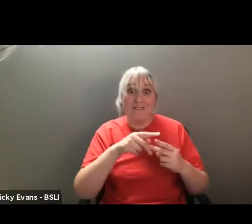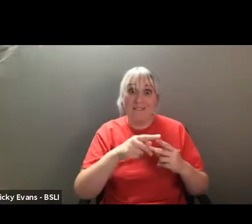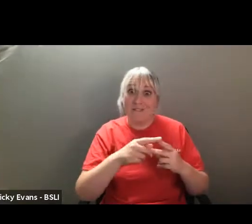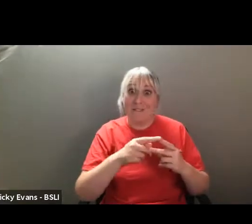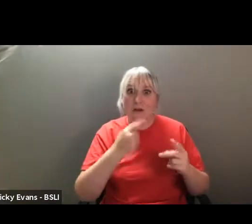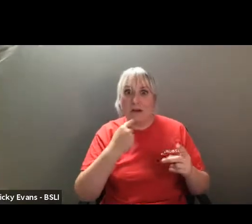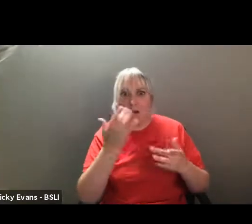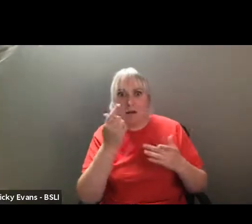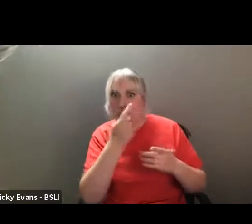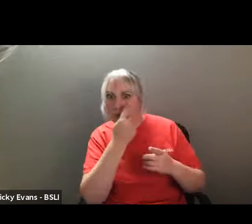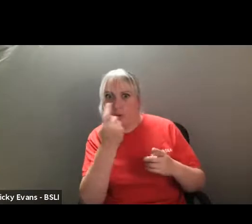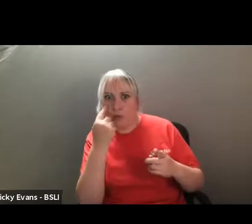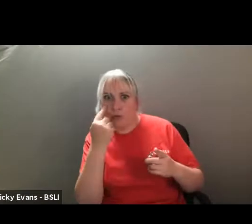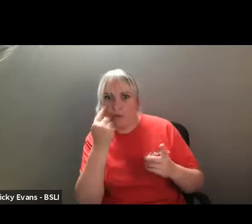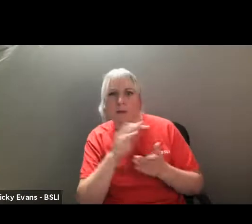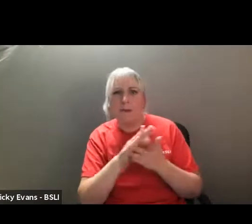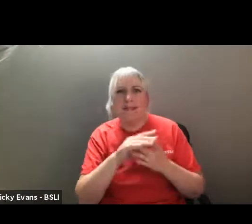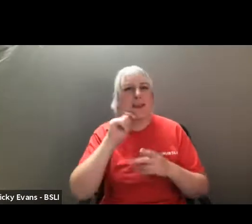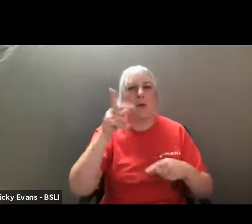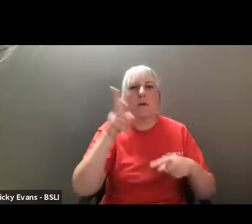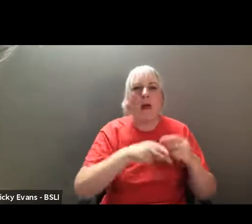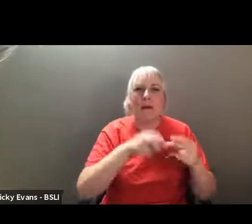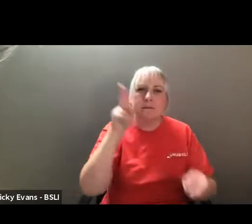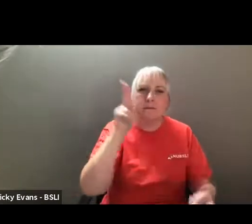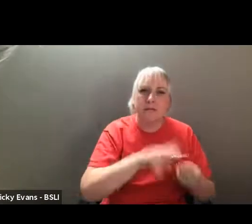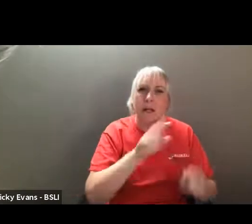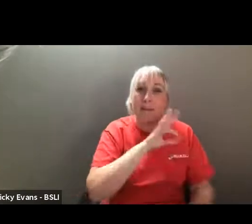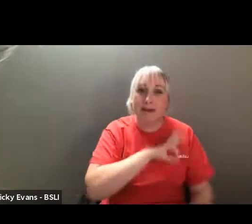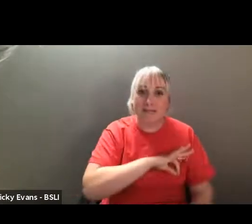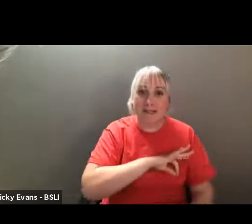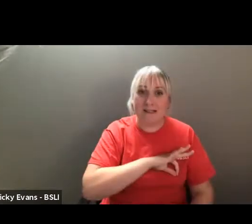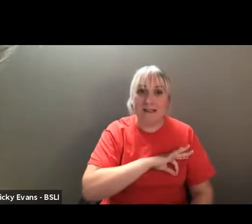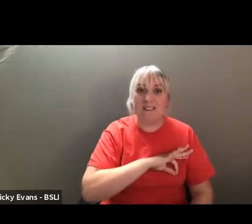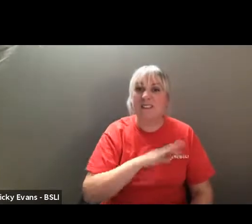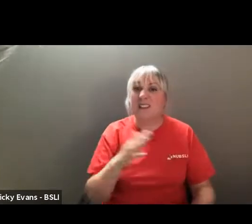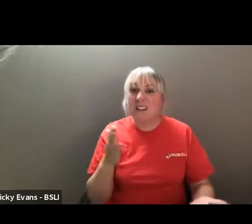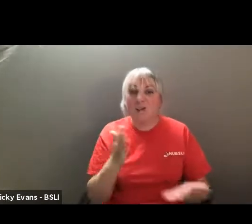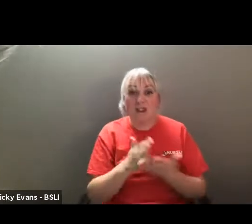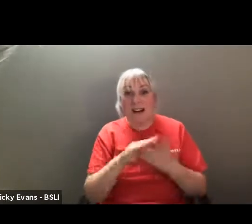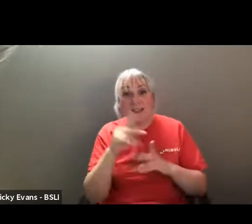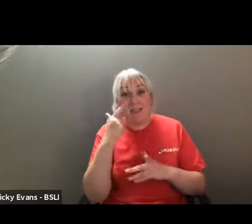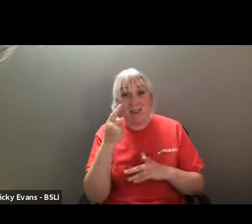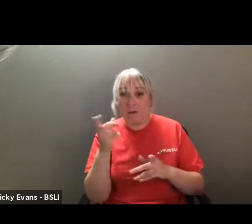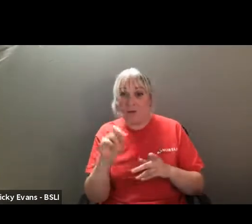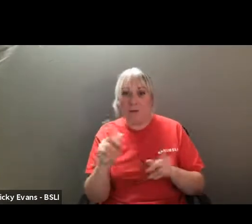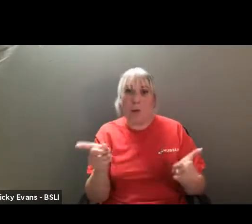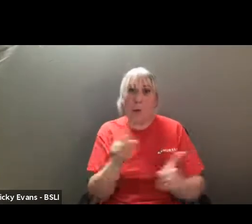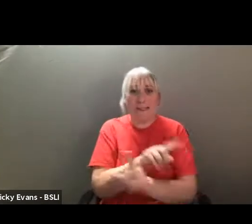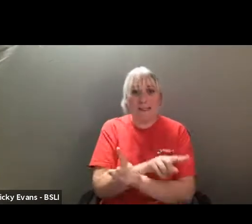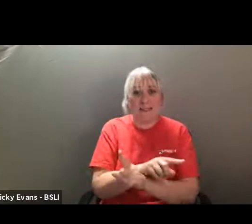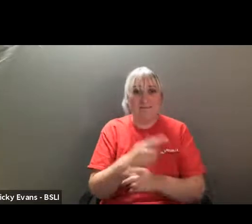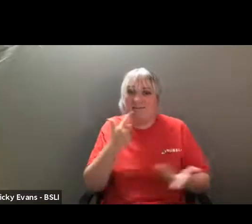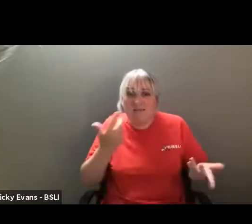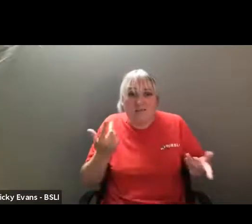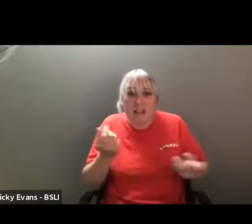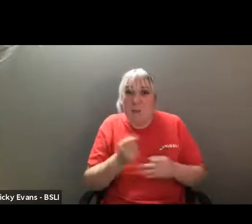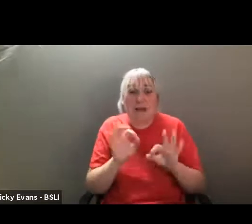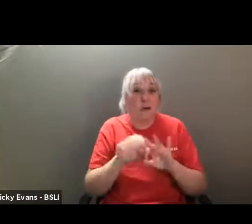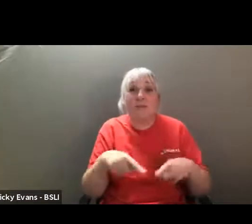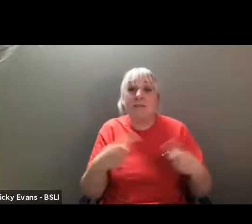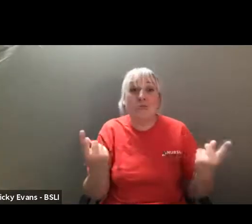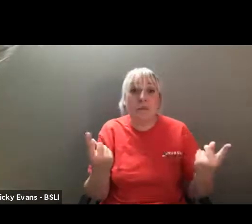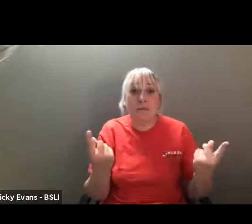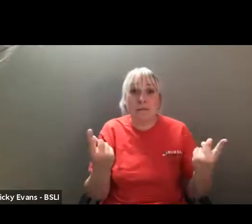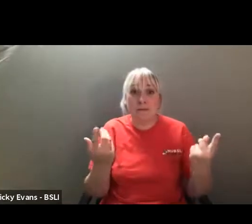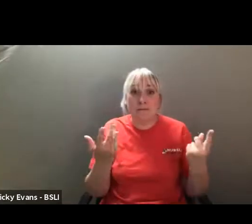order to get people into work. And what they found is it really didn't make any difference, right? Whether you lost benefits when you took up work or